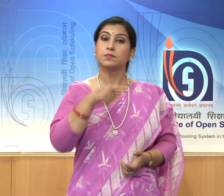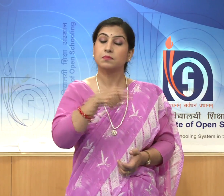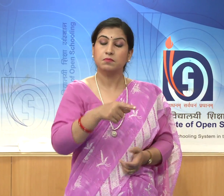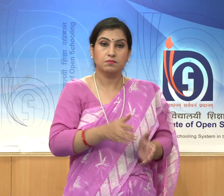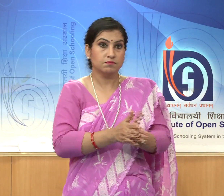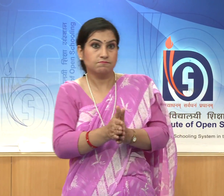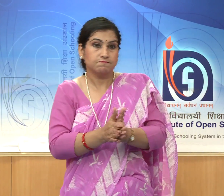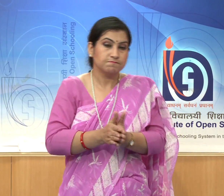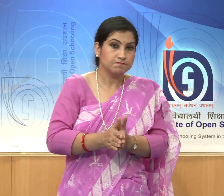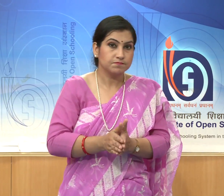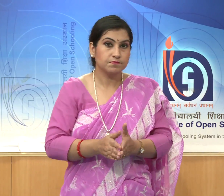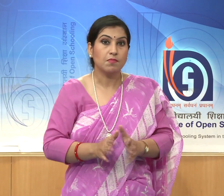took keen interest